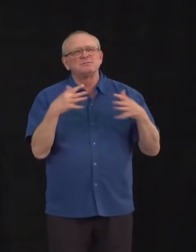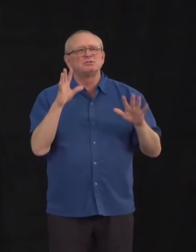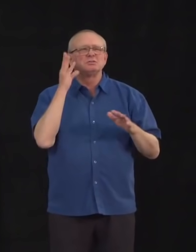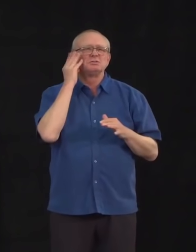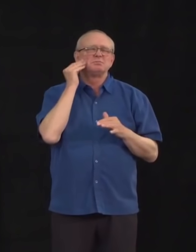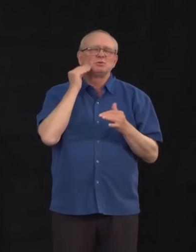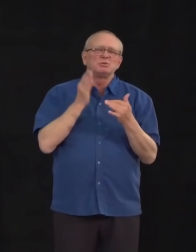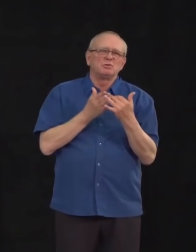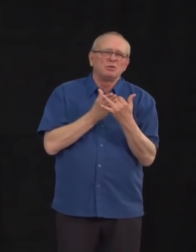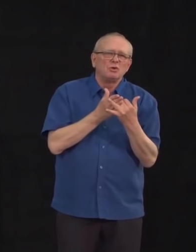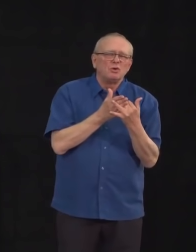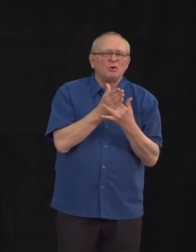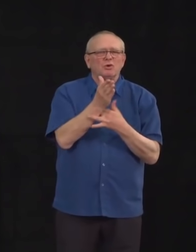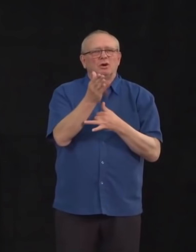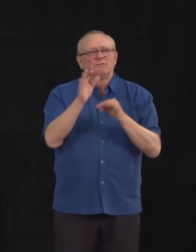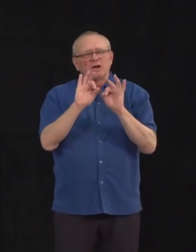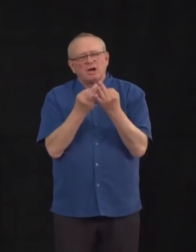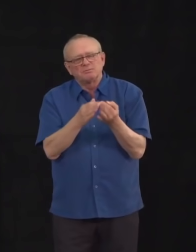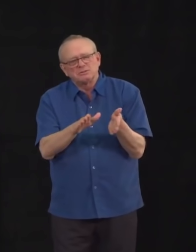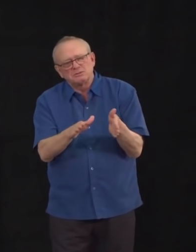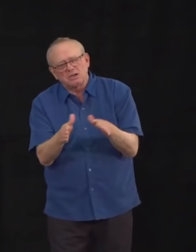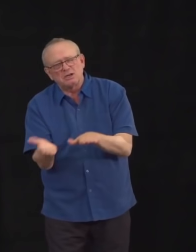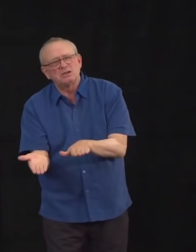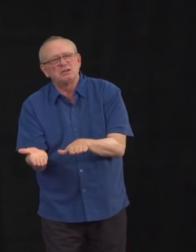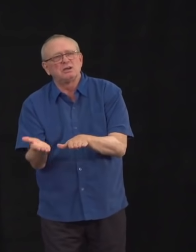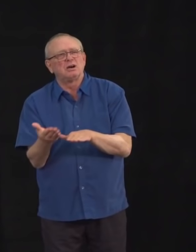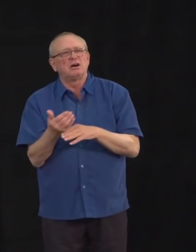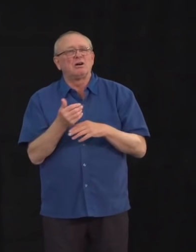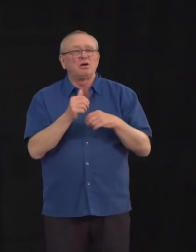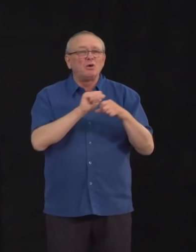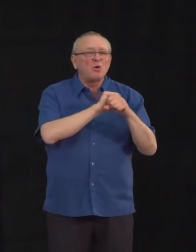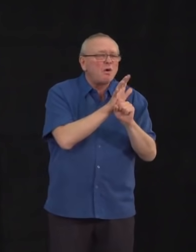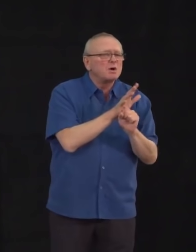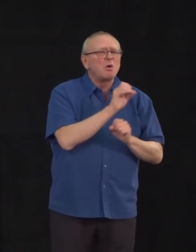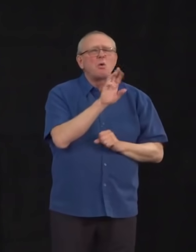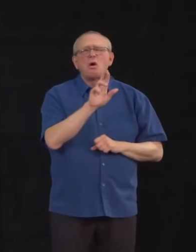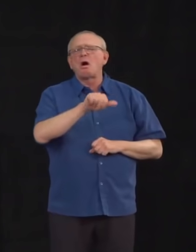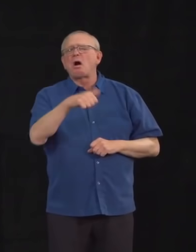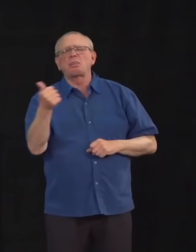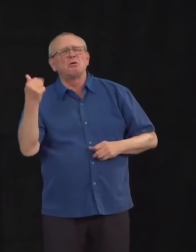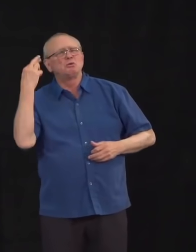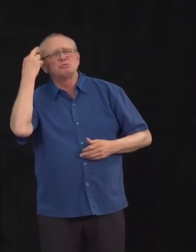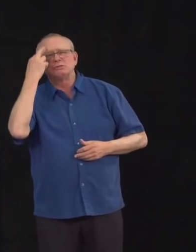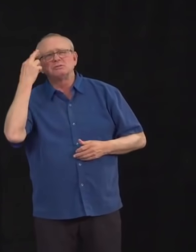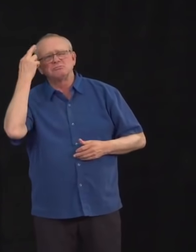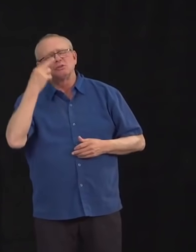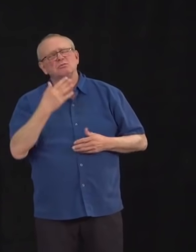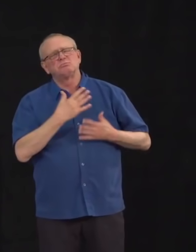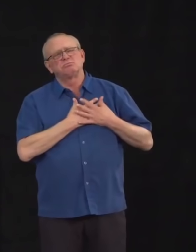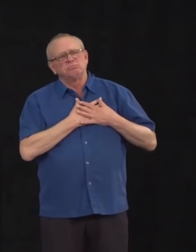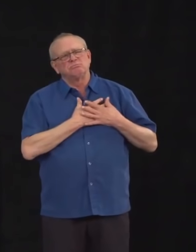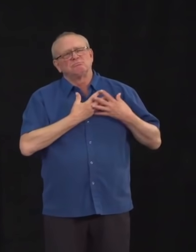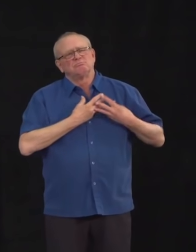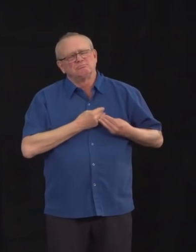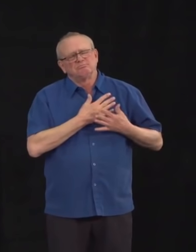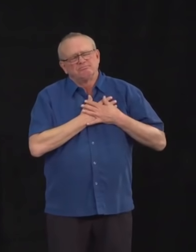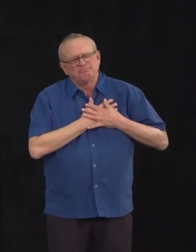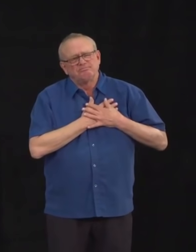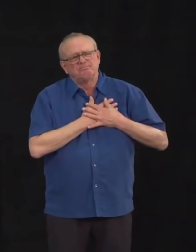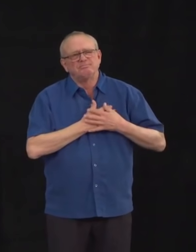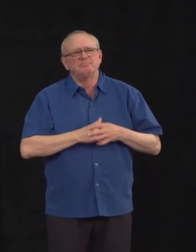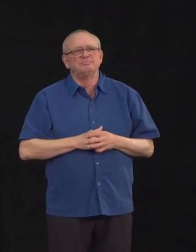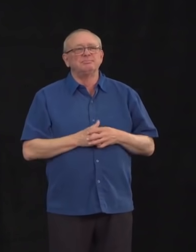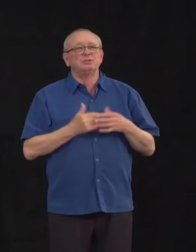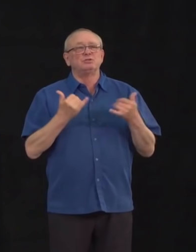cause. As of today, there are now 622 COVID-19 outbreak cases in continuing care facilities across